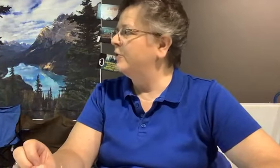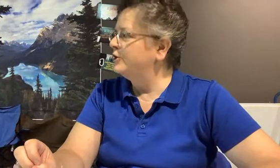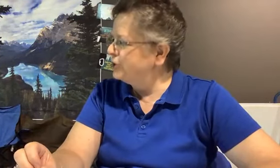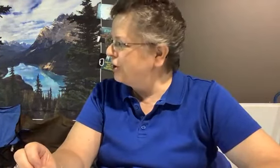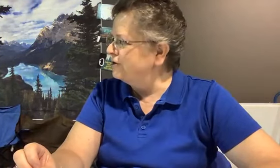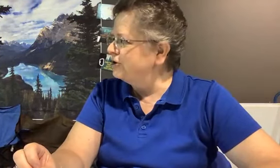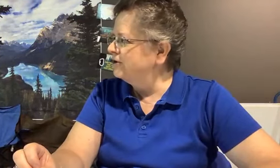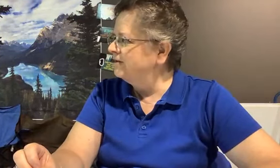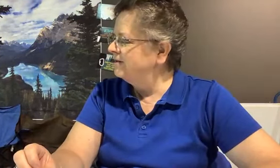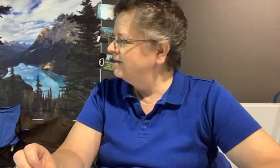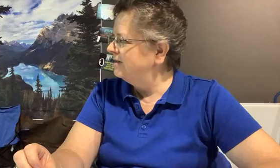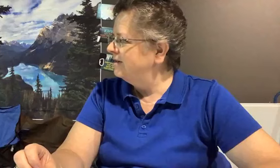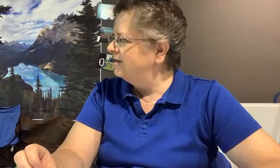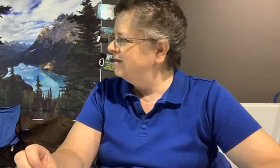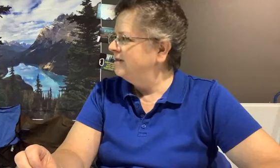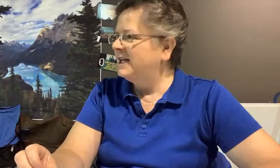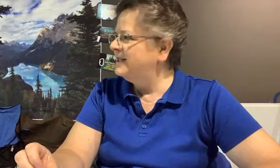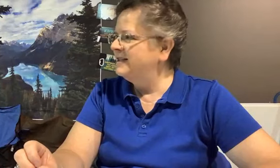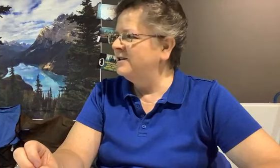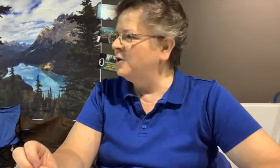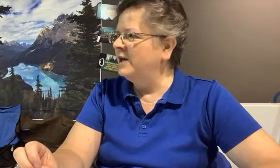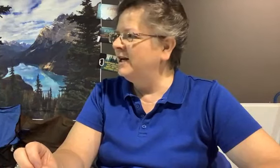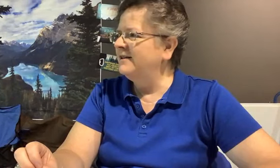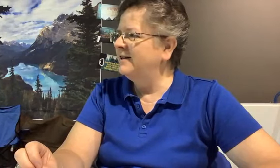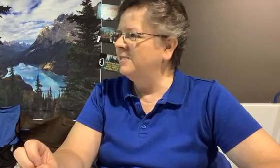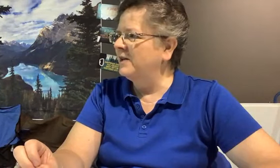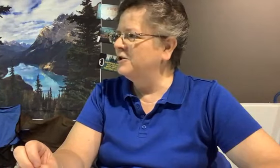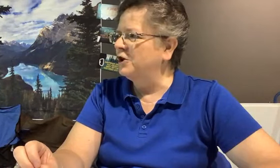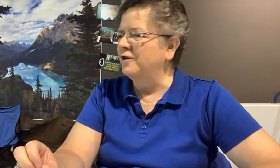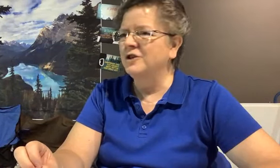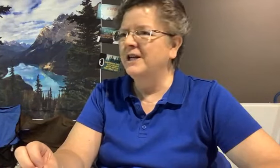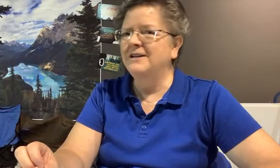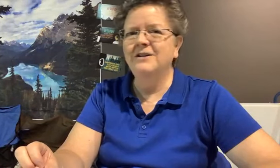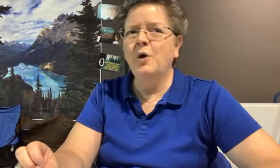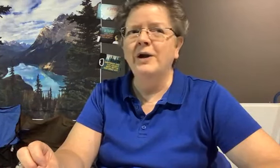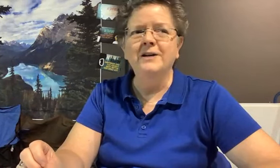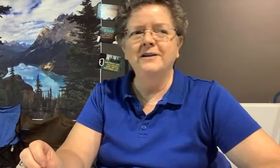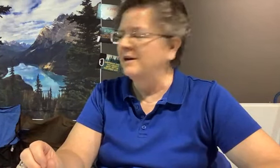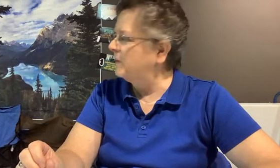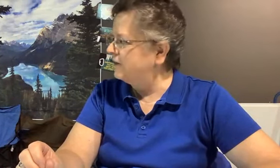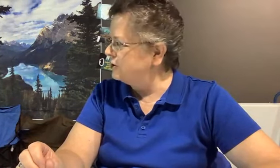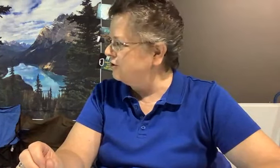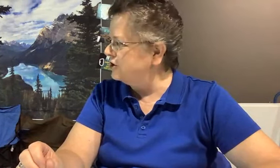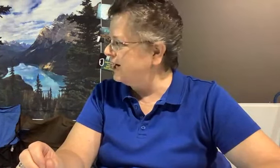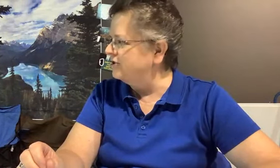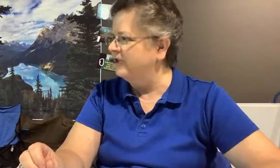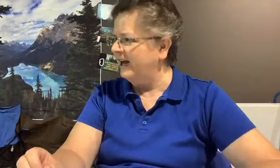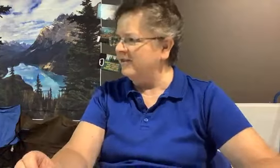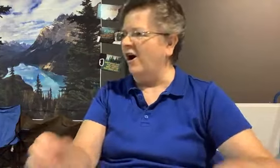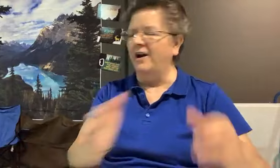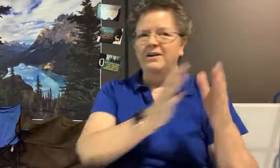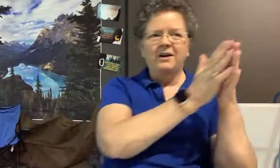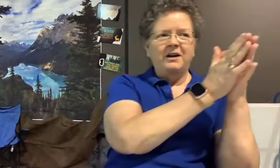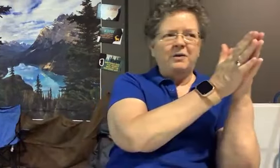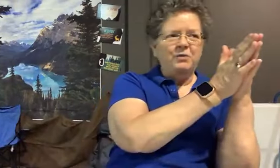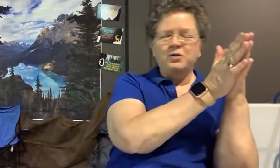the church. They didn't know anything about the church. They didn't know anything about the church age. They thought it was